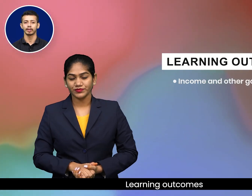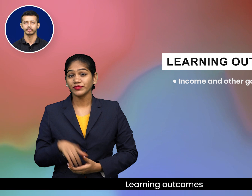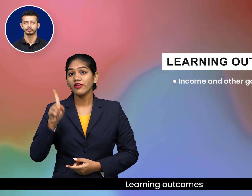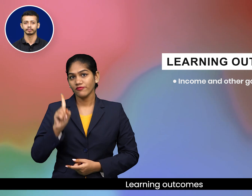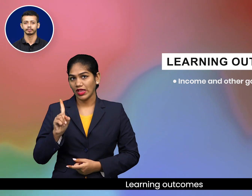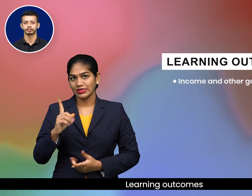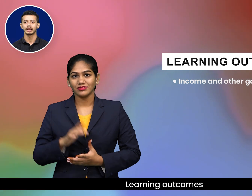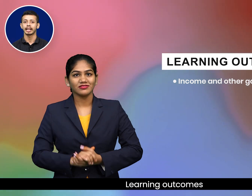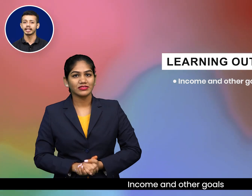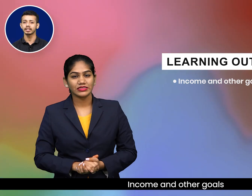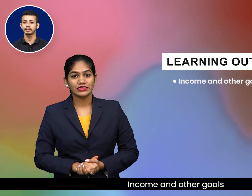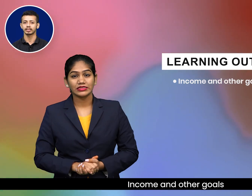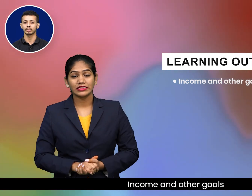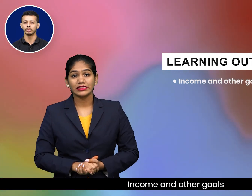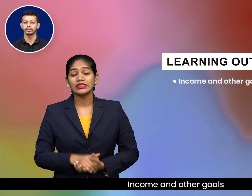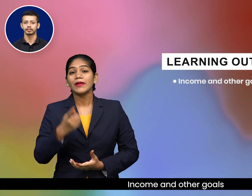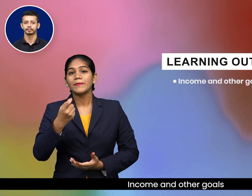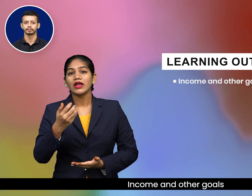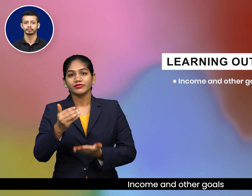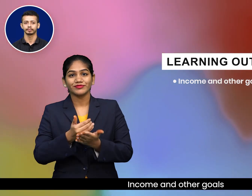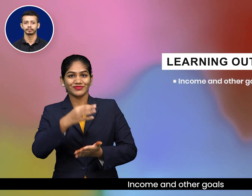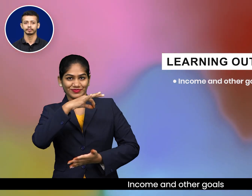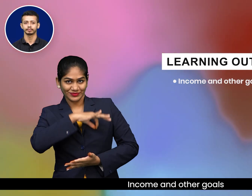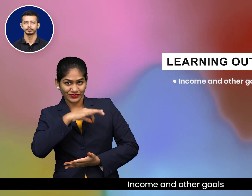Number 1. Income and other goals.